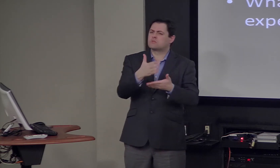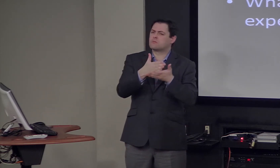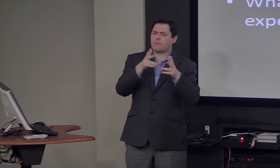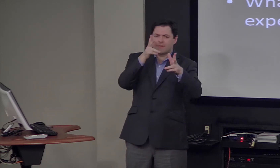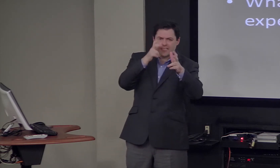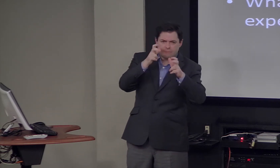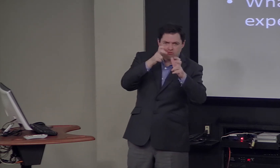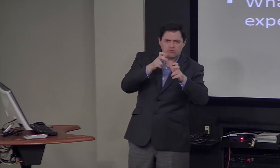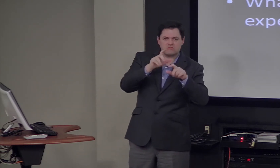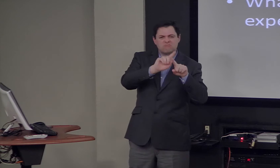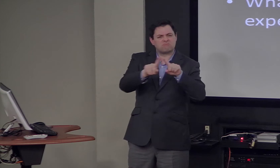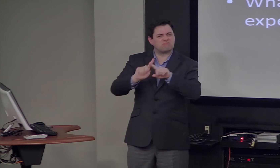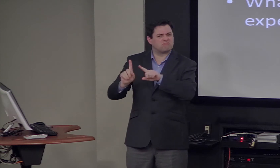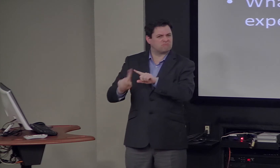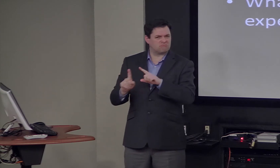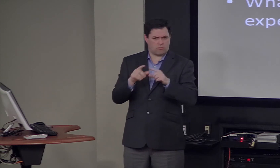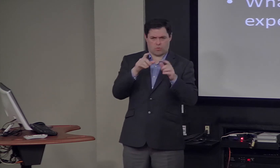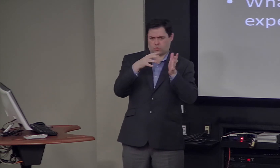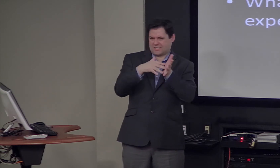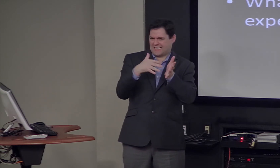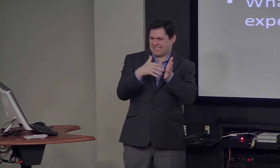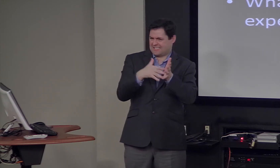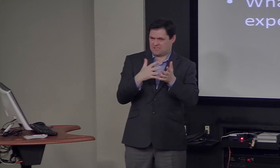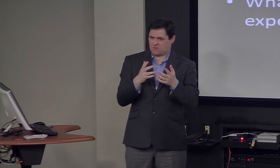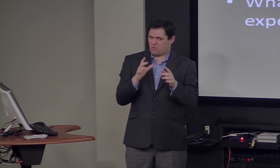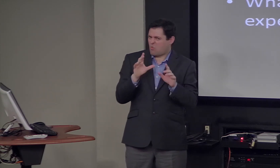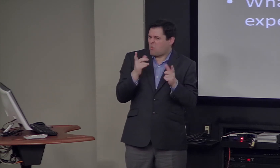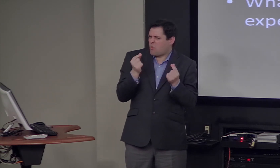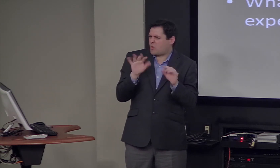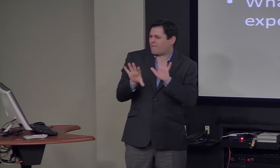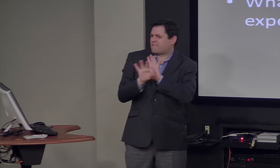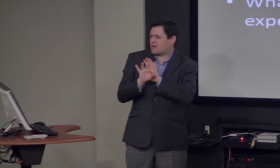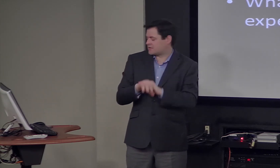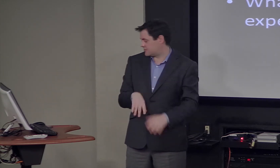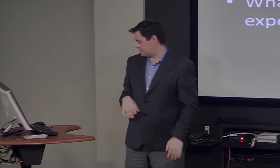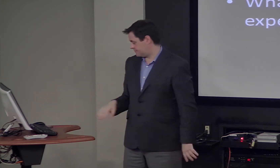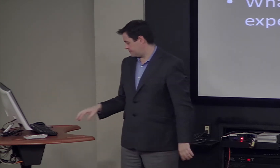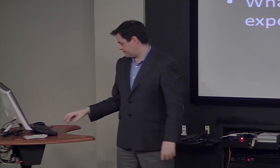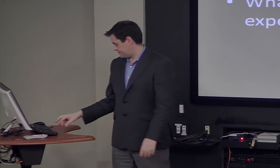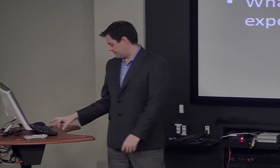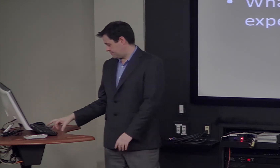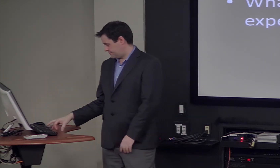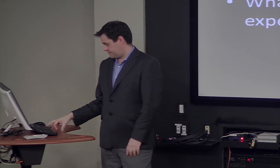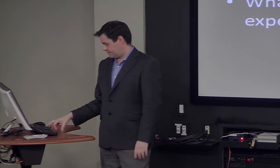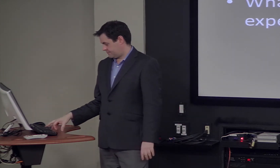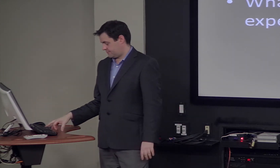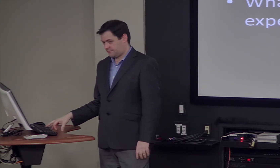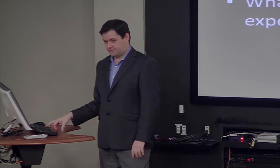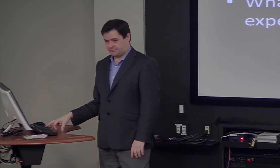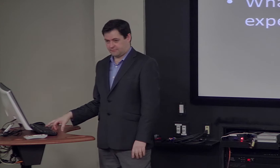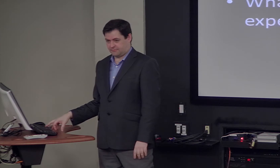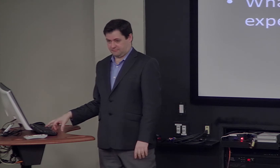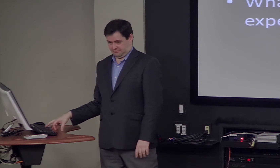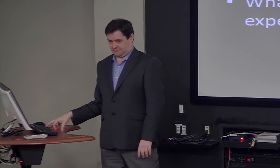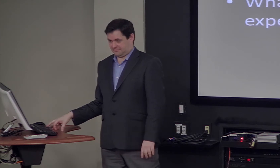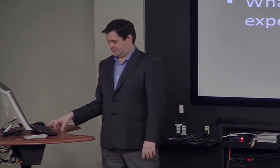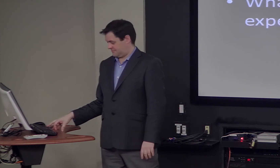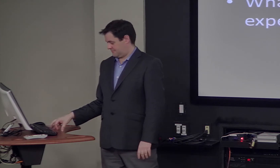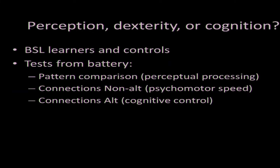actually acquire. We looked at a lot of different studies and perceptions, and here are some of the findings.